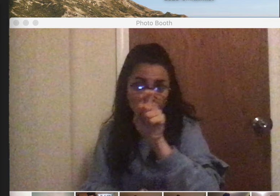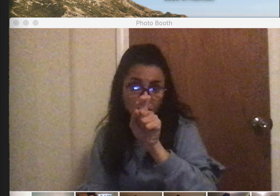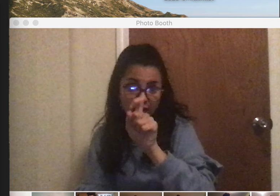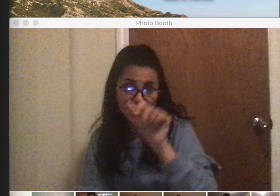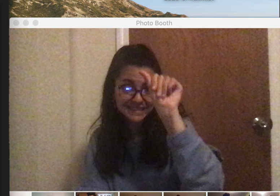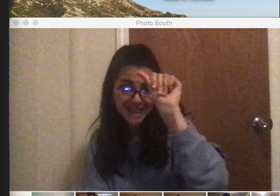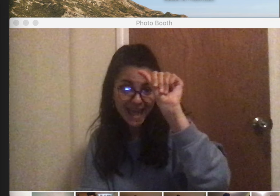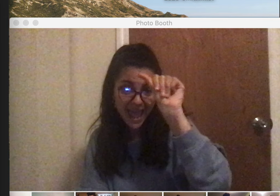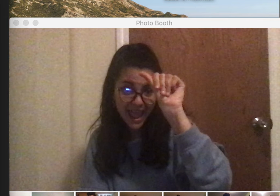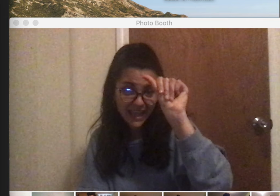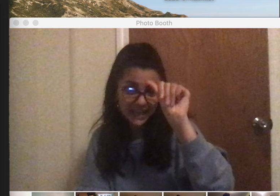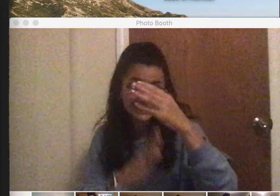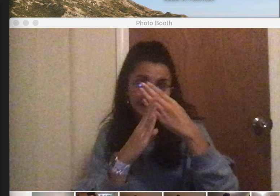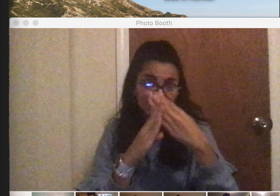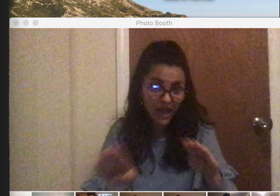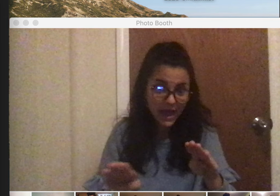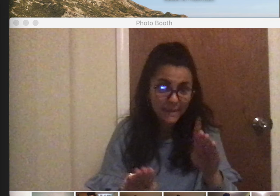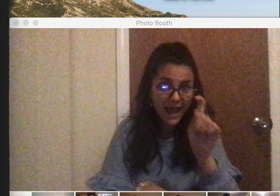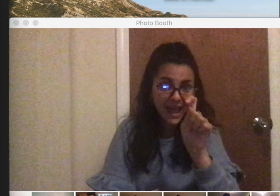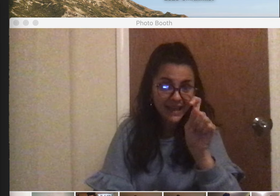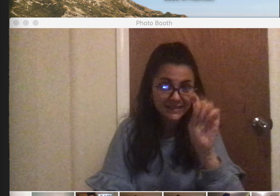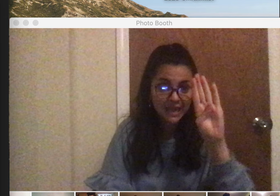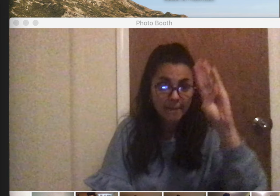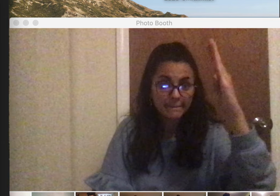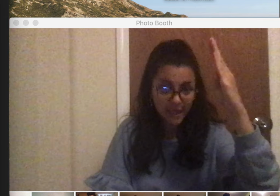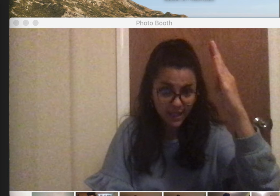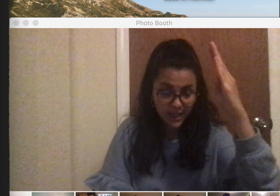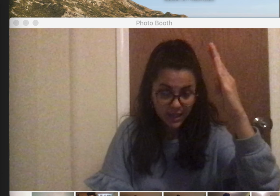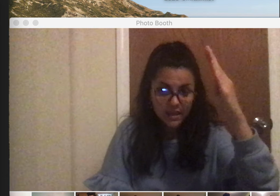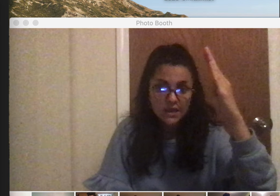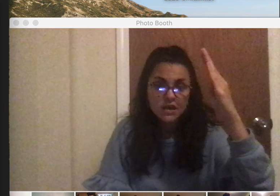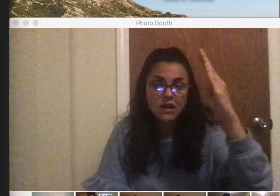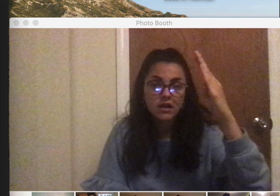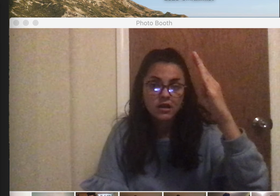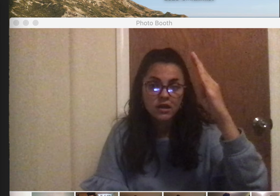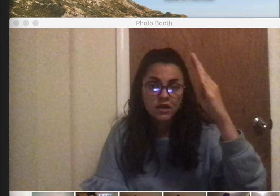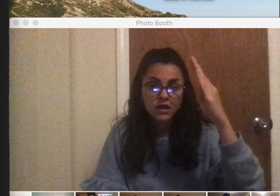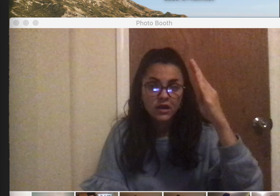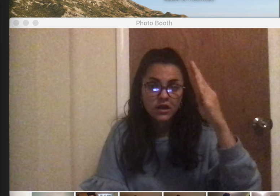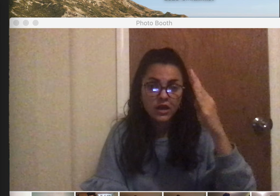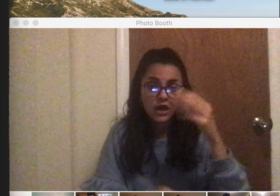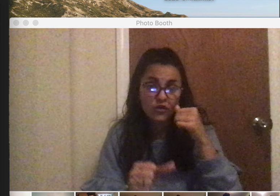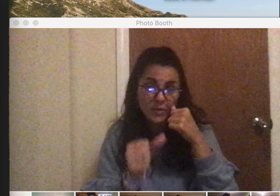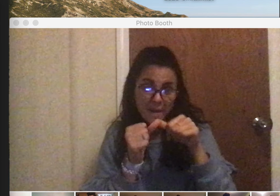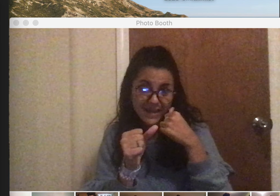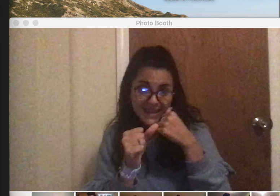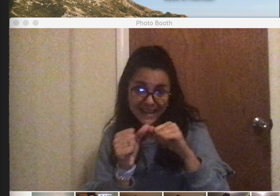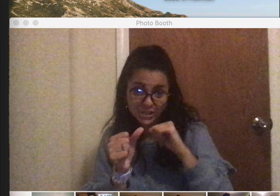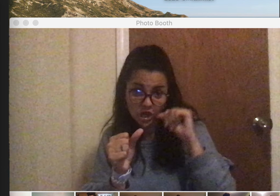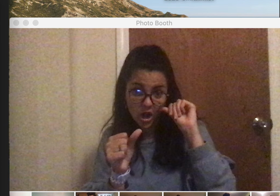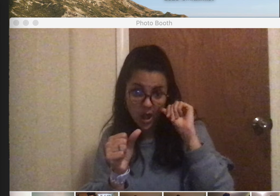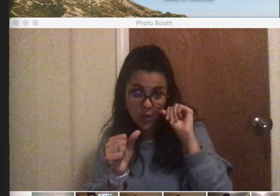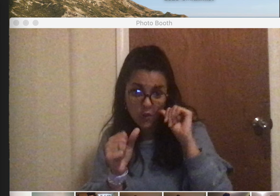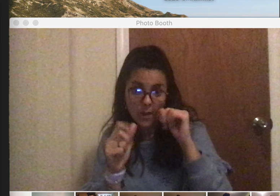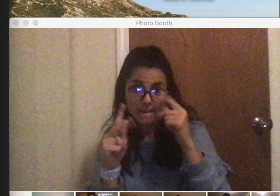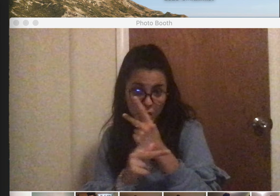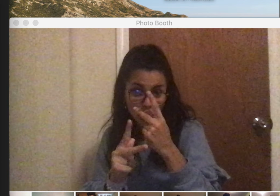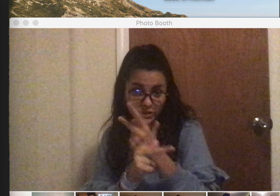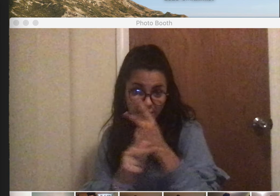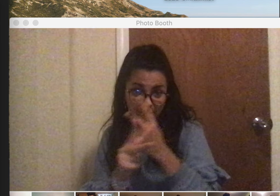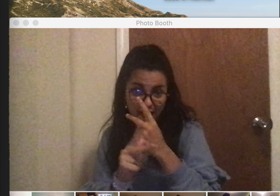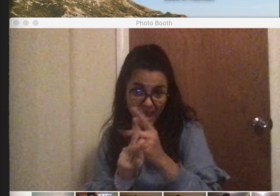b. So when we divide with like bases, so remember yesterday when we multiplied with like bases, so we had a and